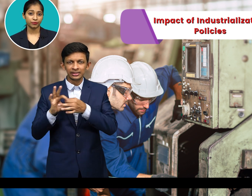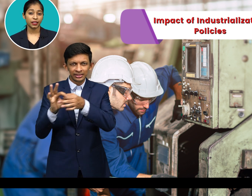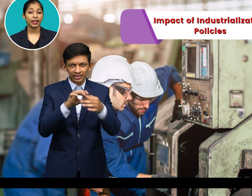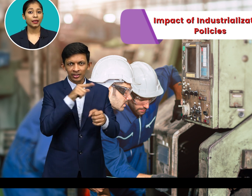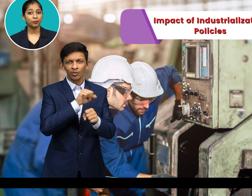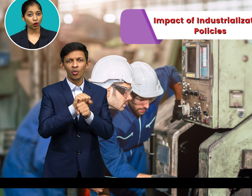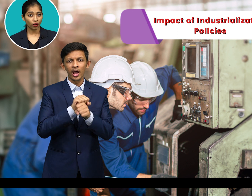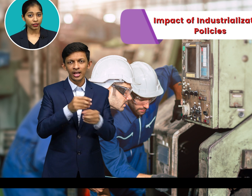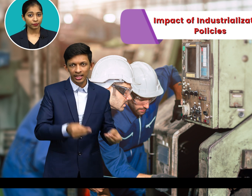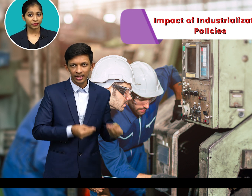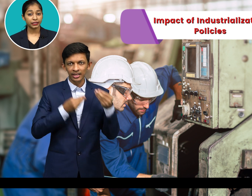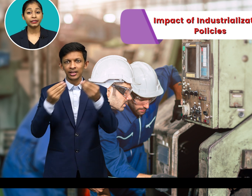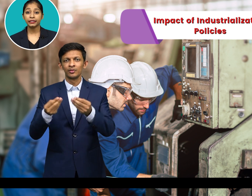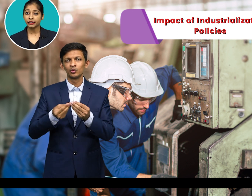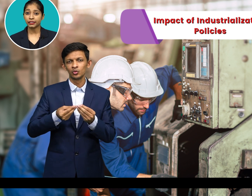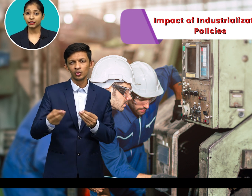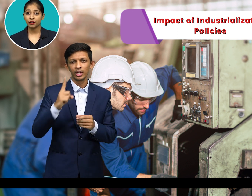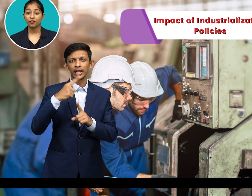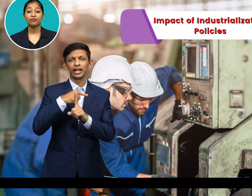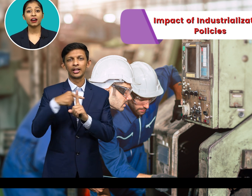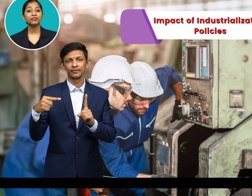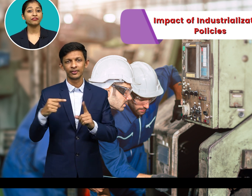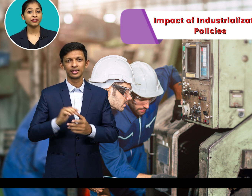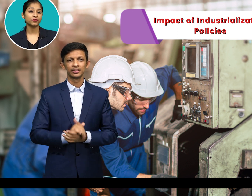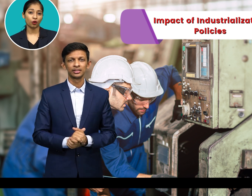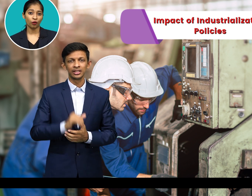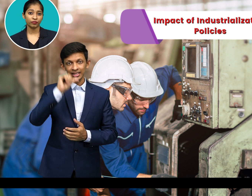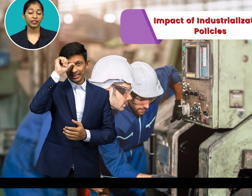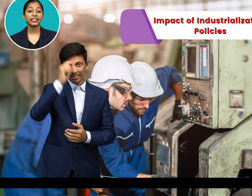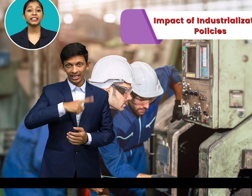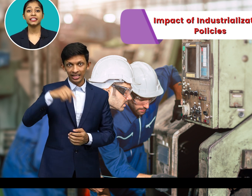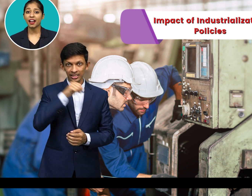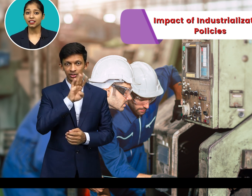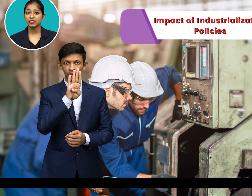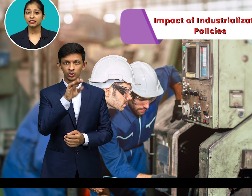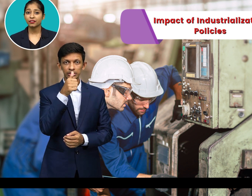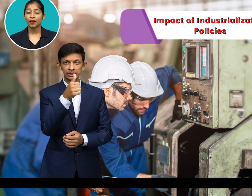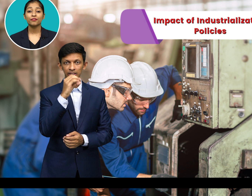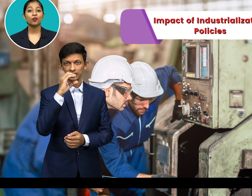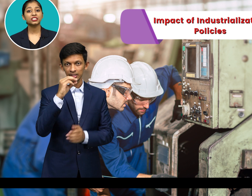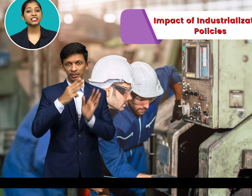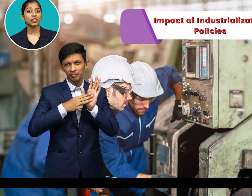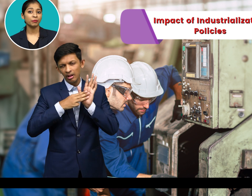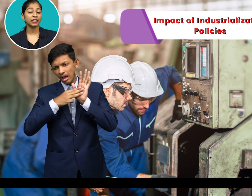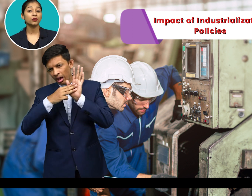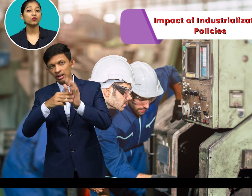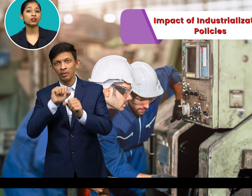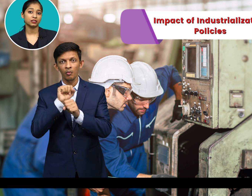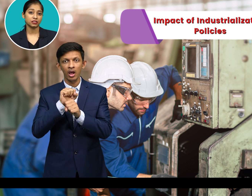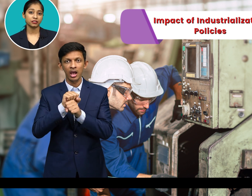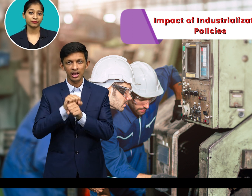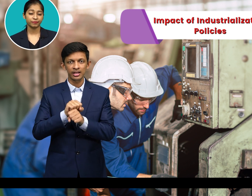units, employ nearly 1/5 of India's 460